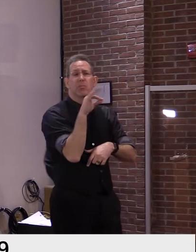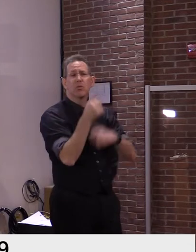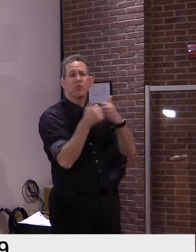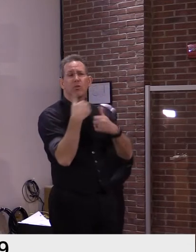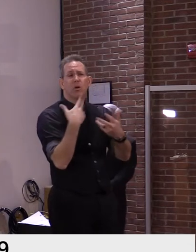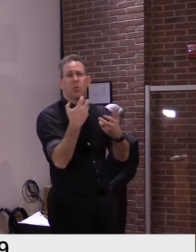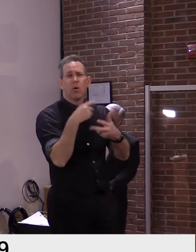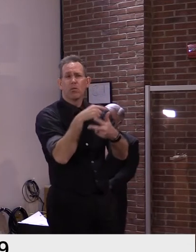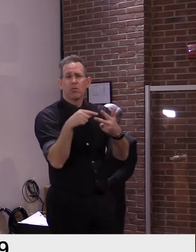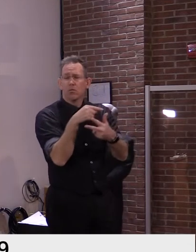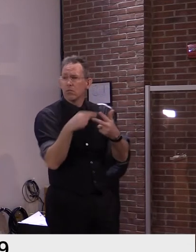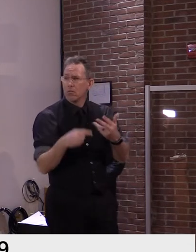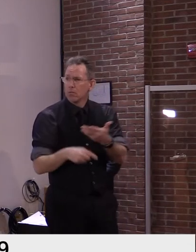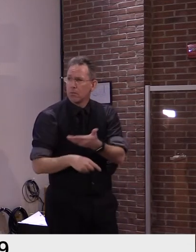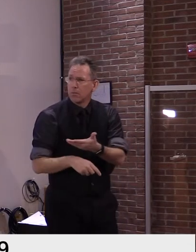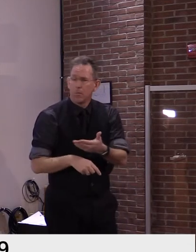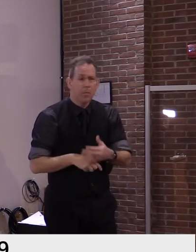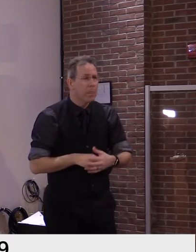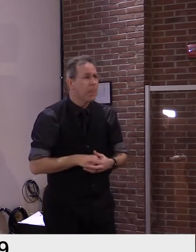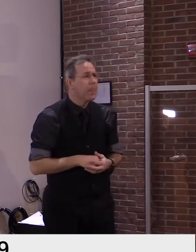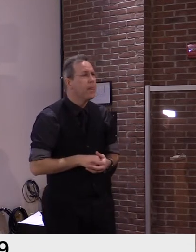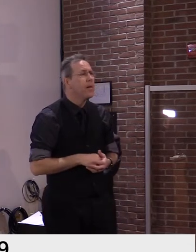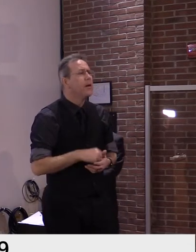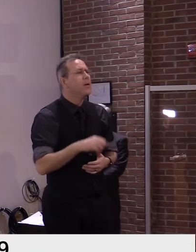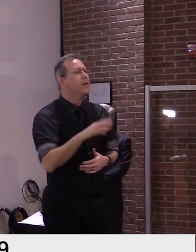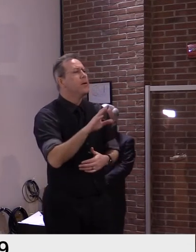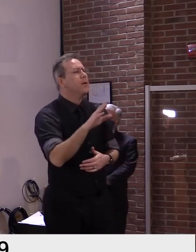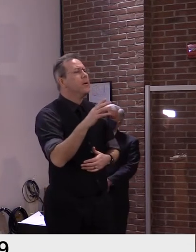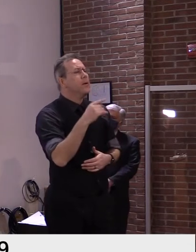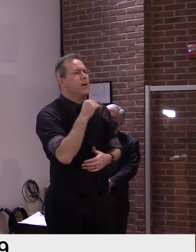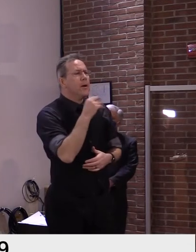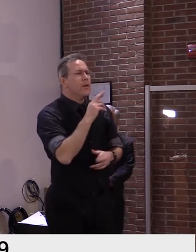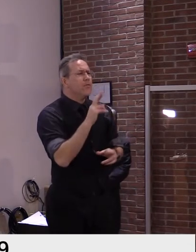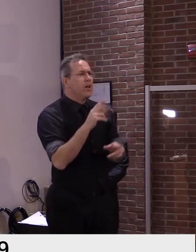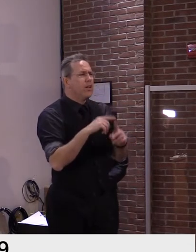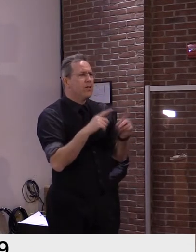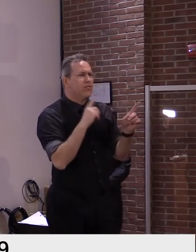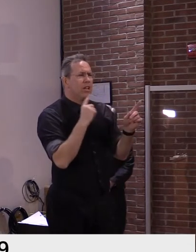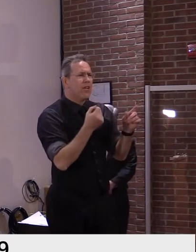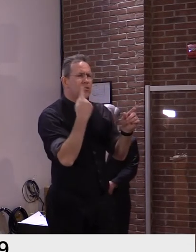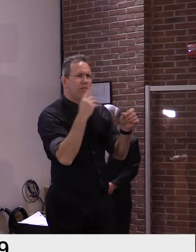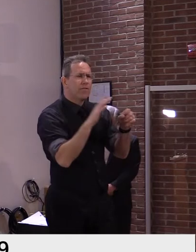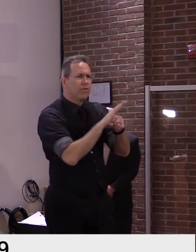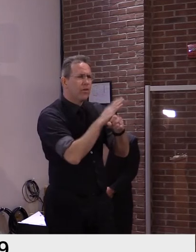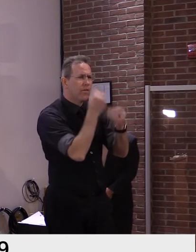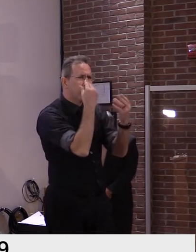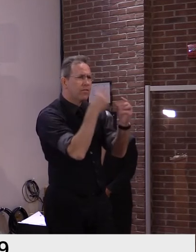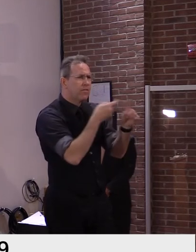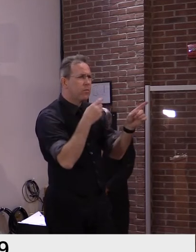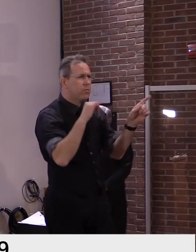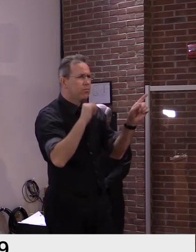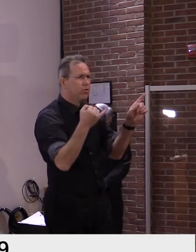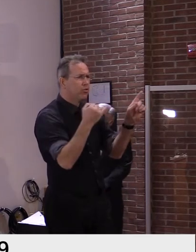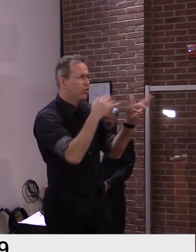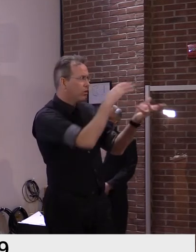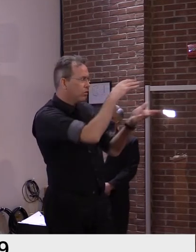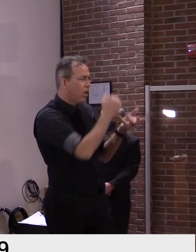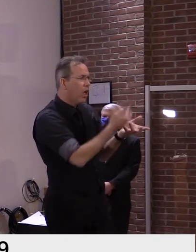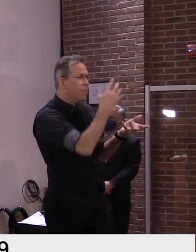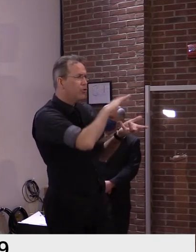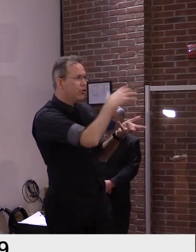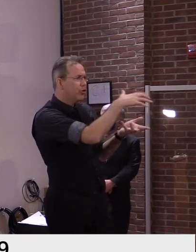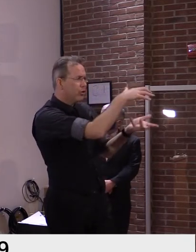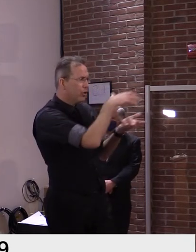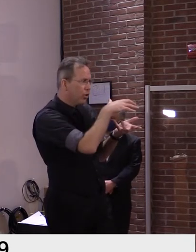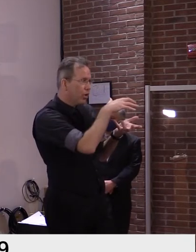supply. We're going to get through this system, the education system, next, and then we're going to contemplate all